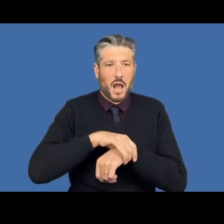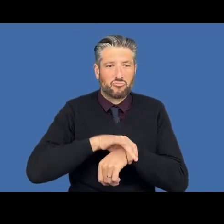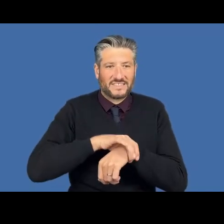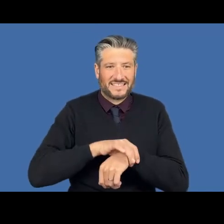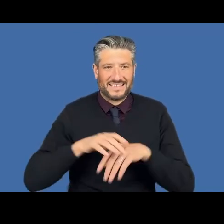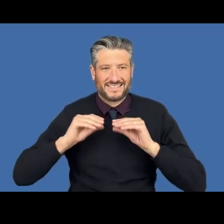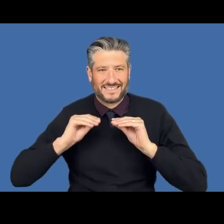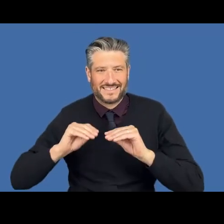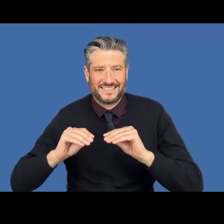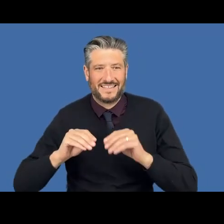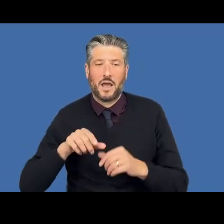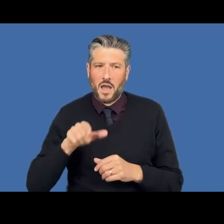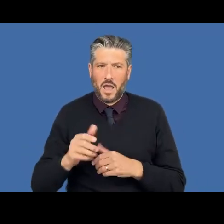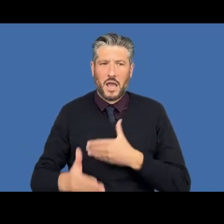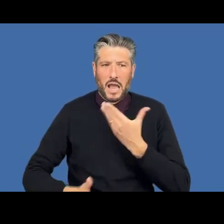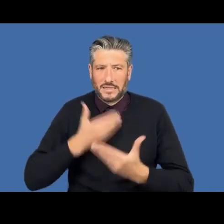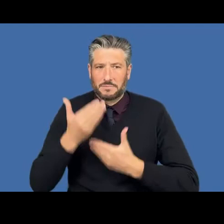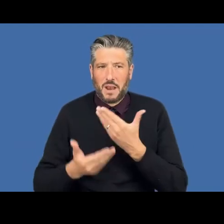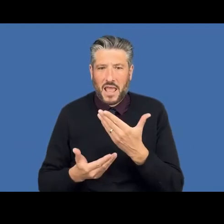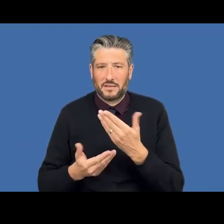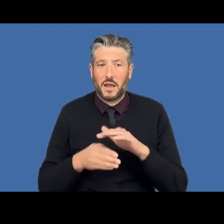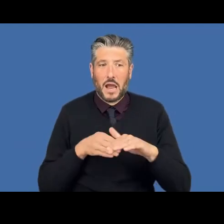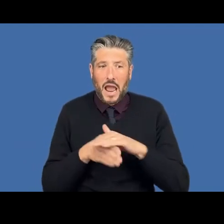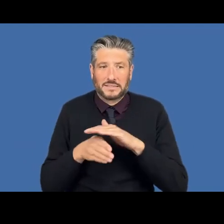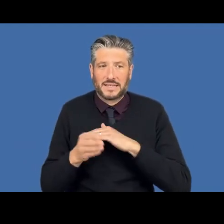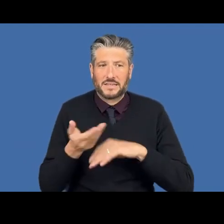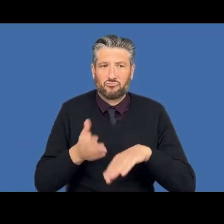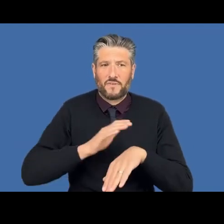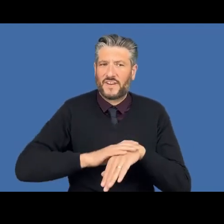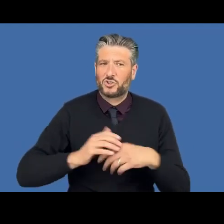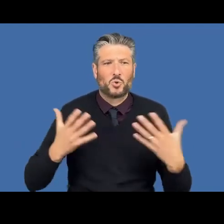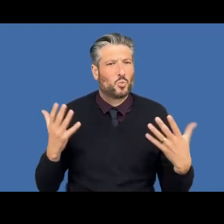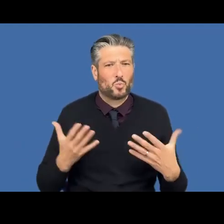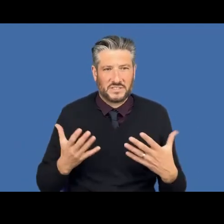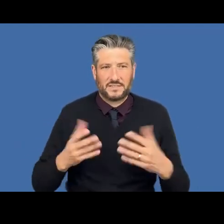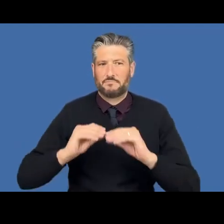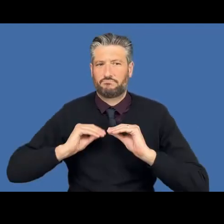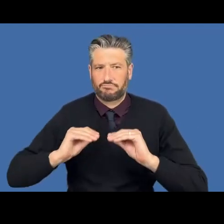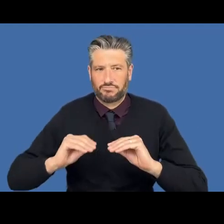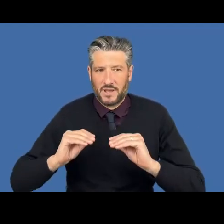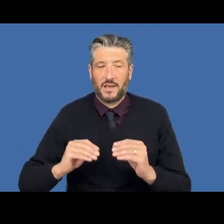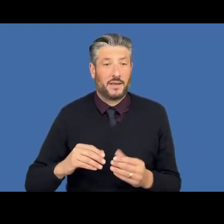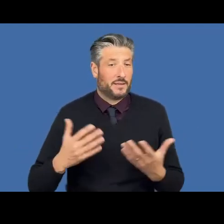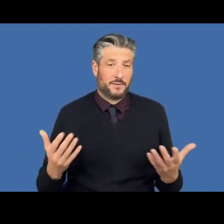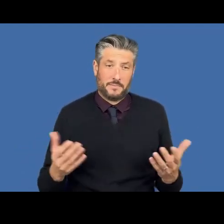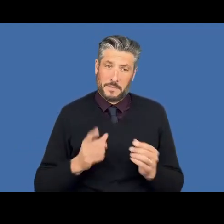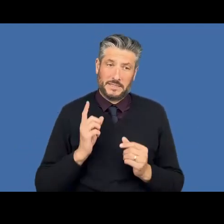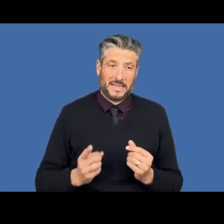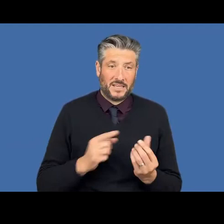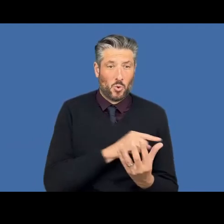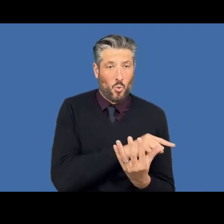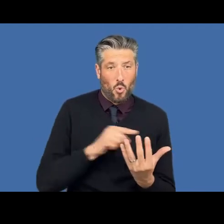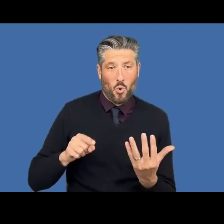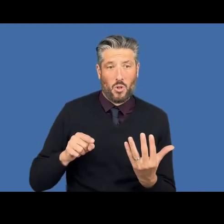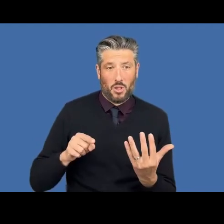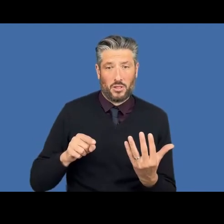a professional in accessibility. And so all of these initiatives have to sort of move along in parallel. So I would